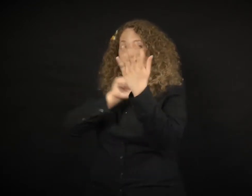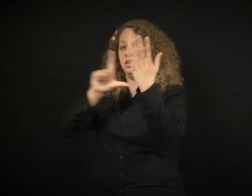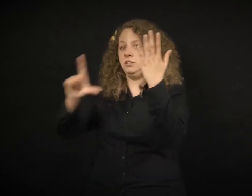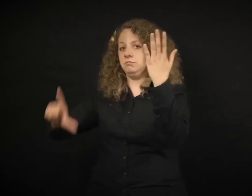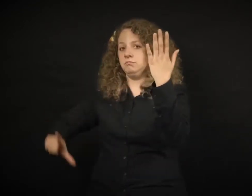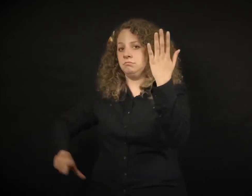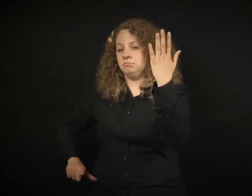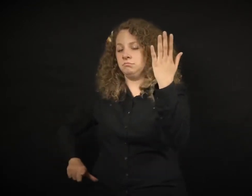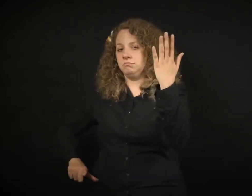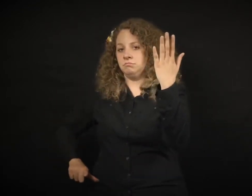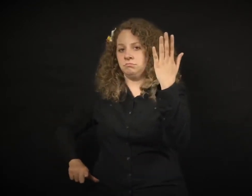Lord